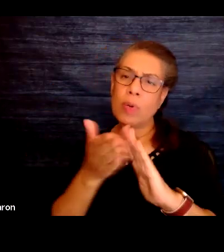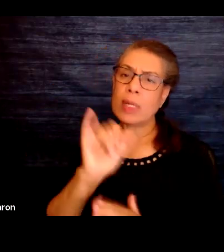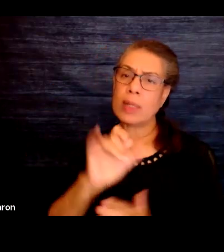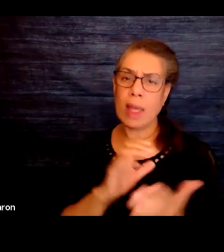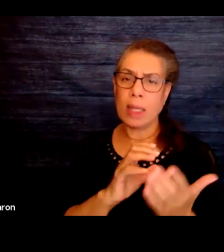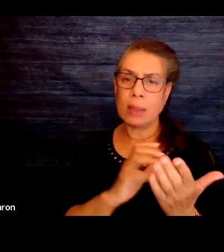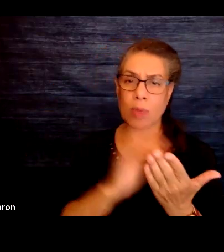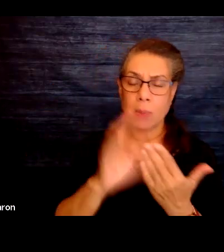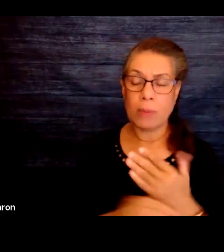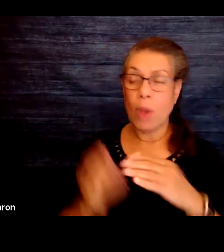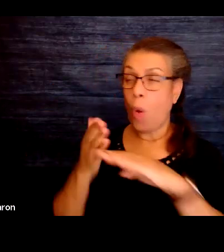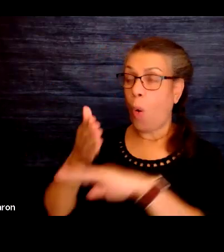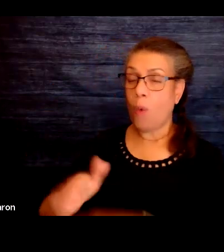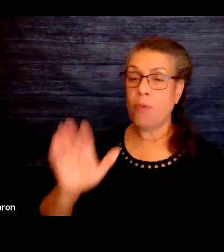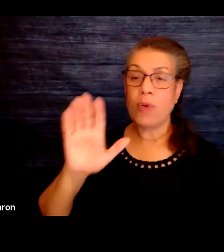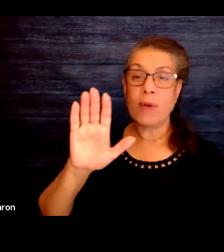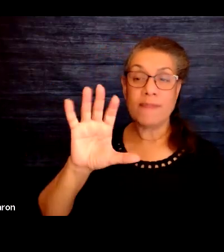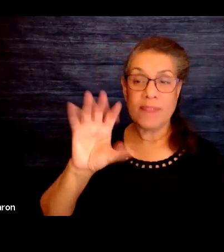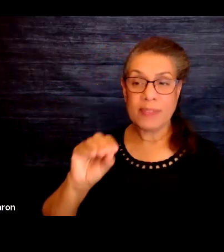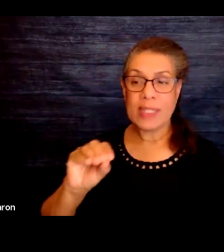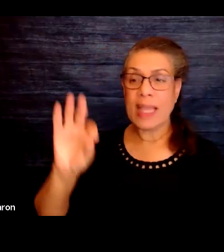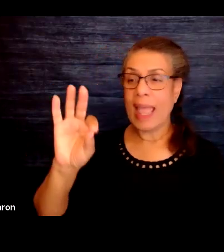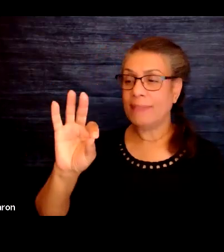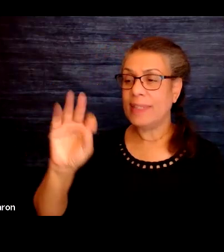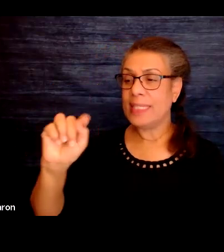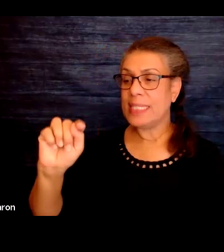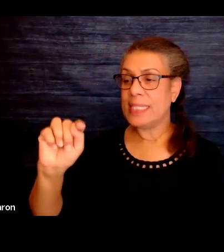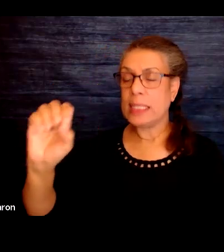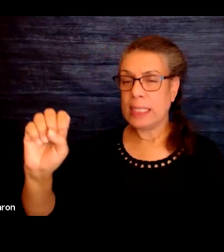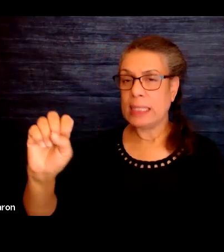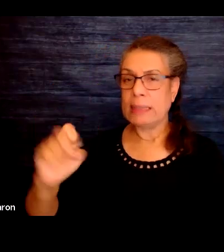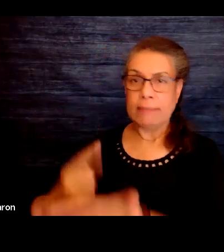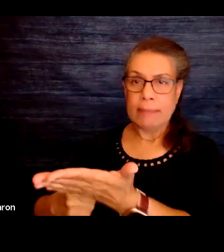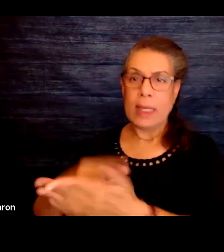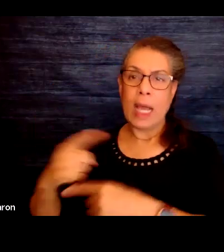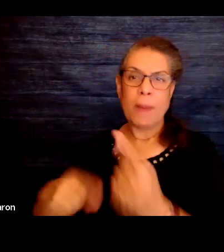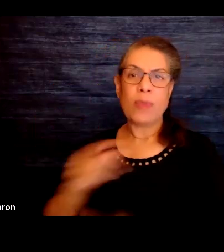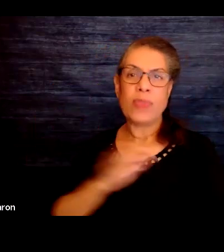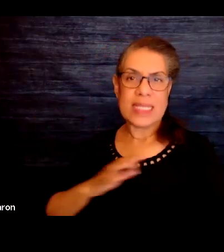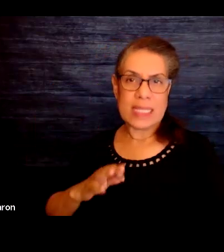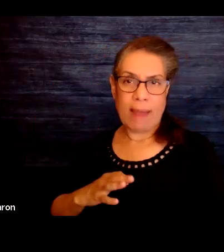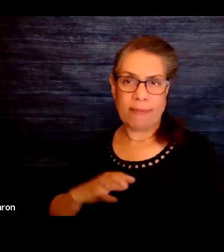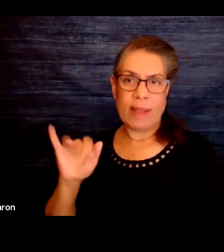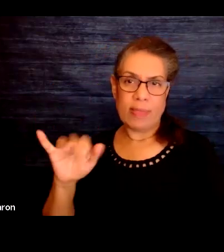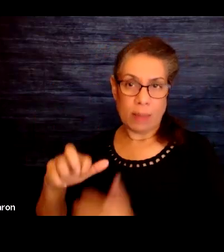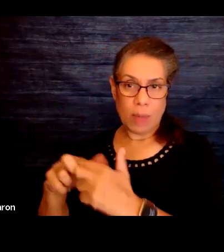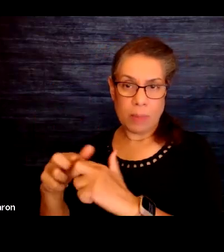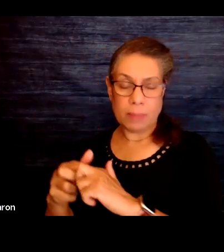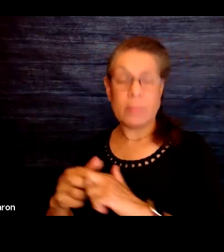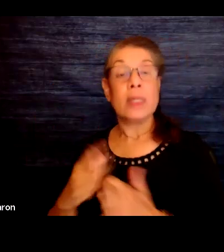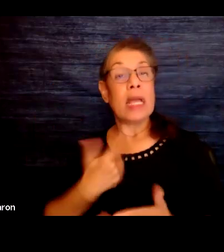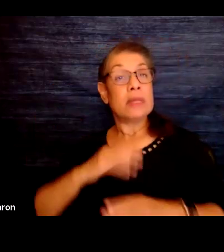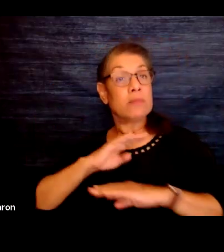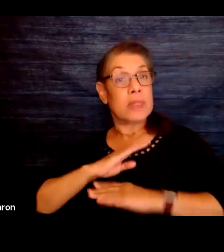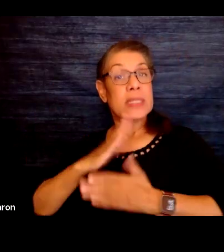And over 50 FTEs were allotted across 30 schools to address some of those staffing issues. I just want to note that while it addressed some of the